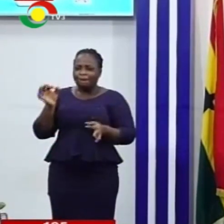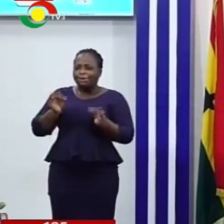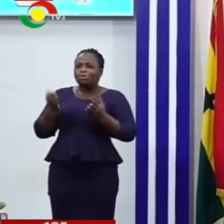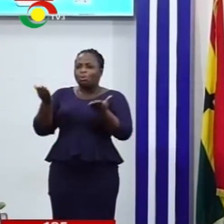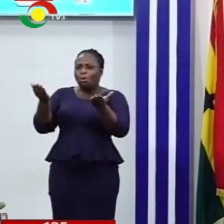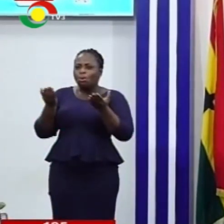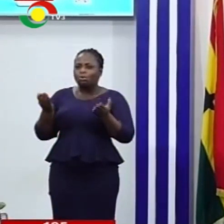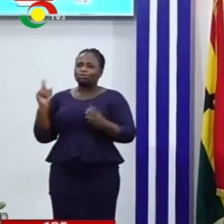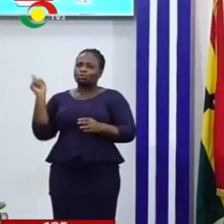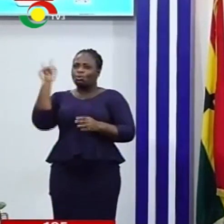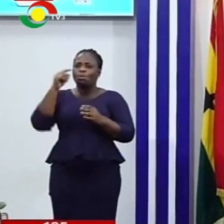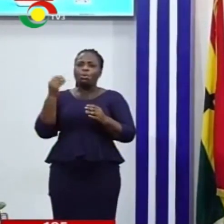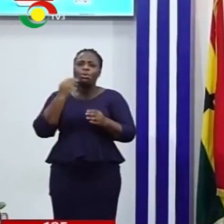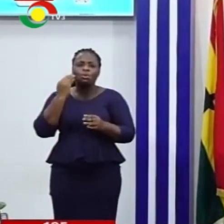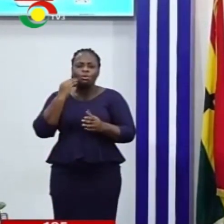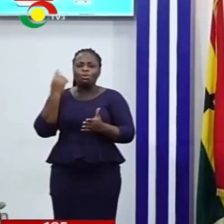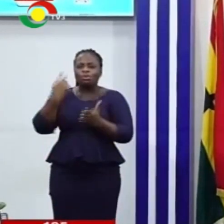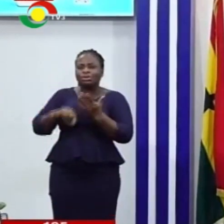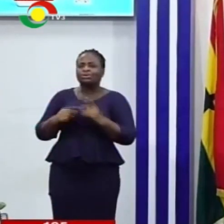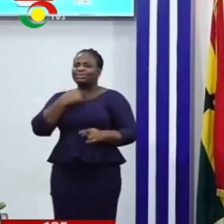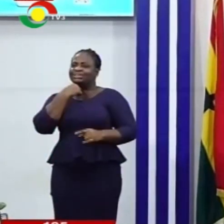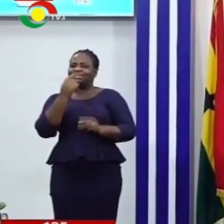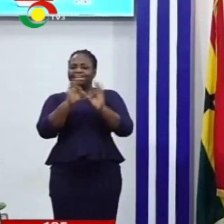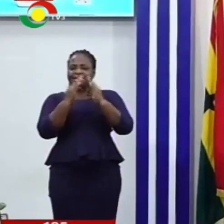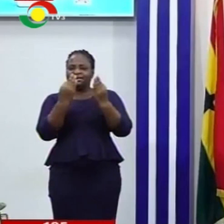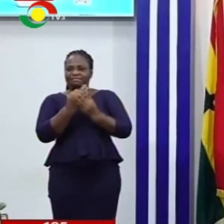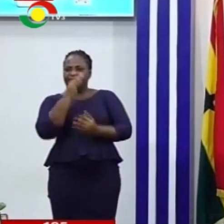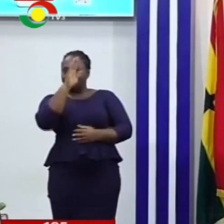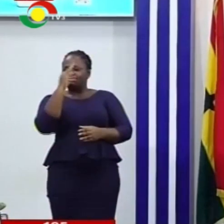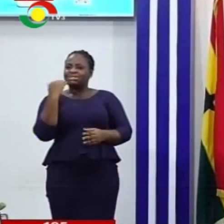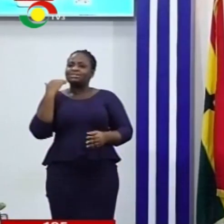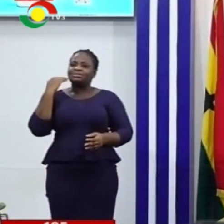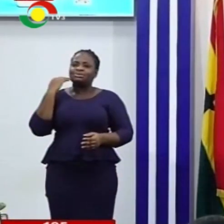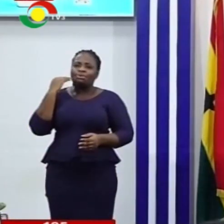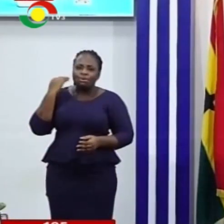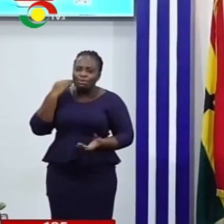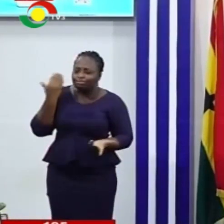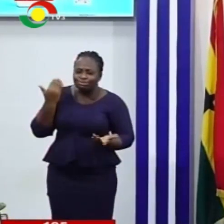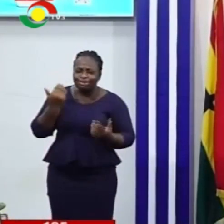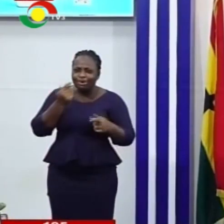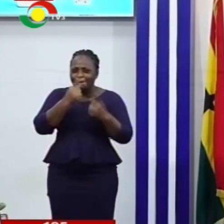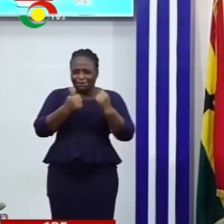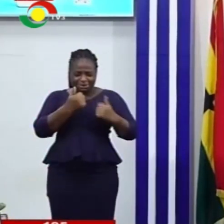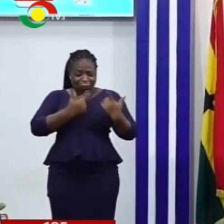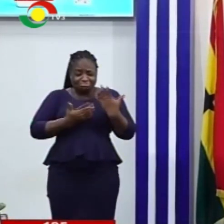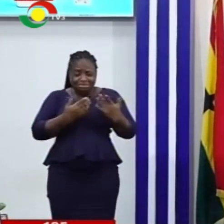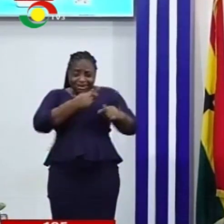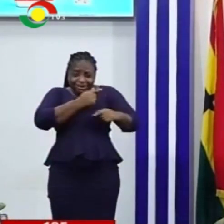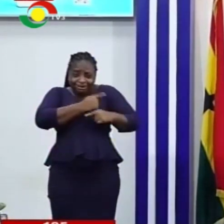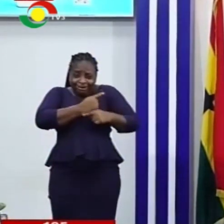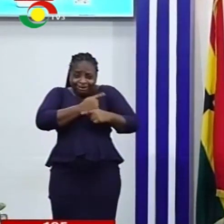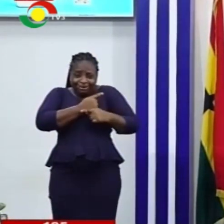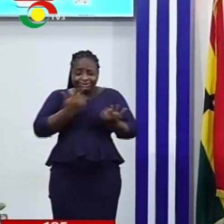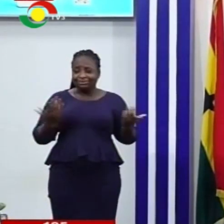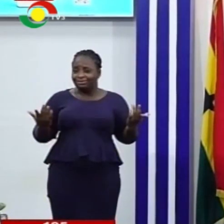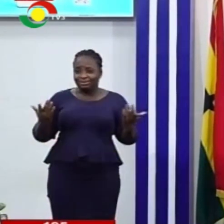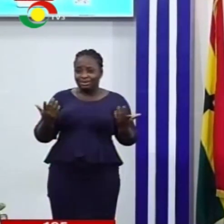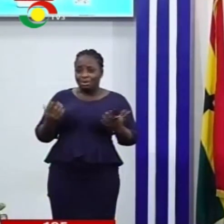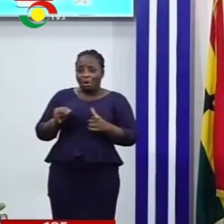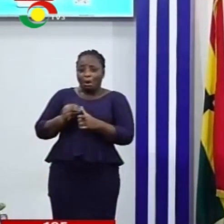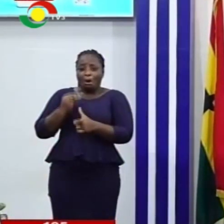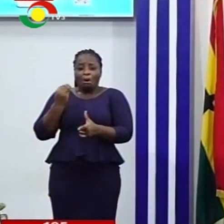e kofi ni deni e be kachom e busi an foswa sabri, oma kume etu o bebi omo dena be kachom. And sana, u